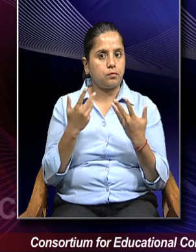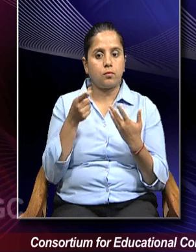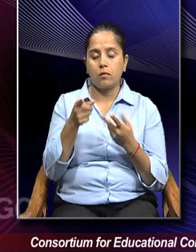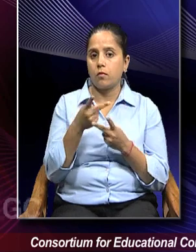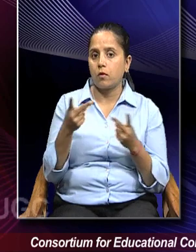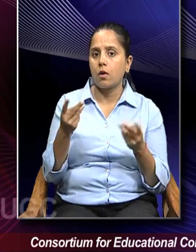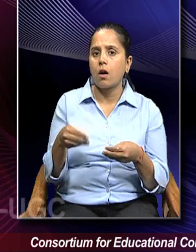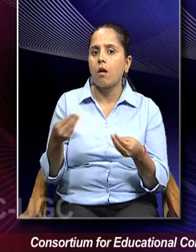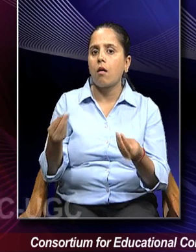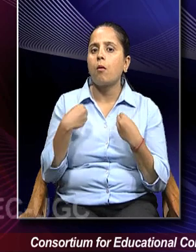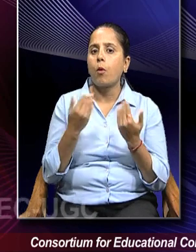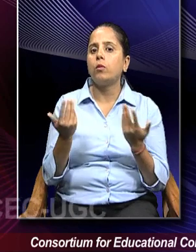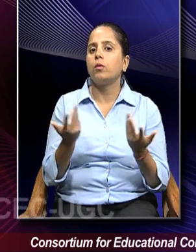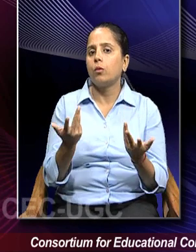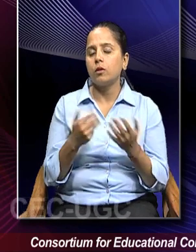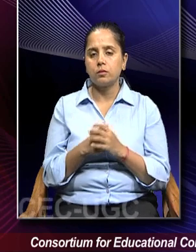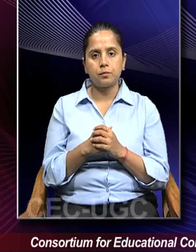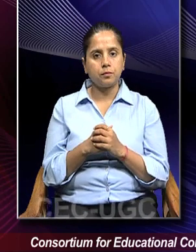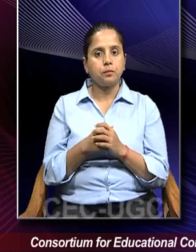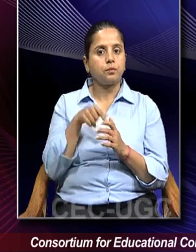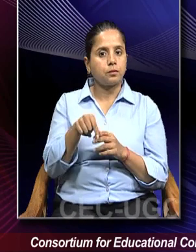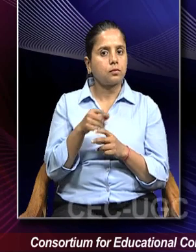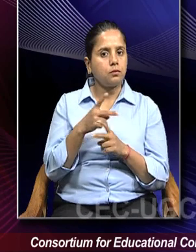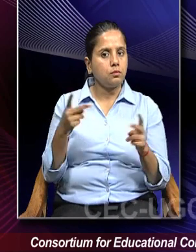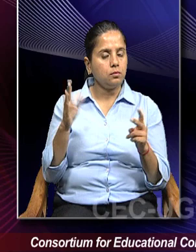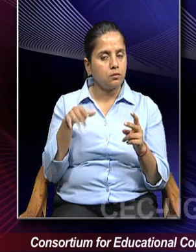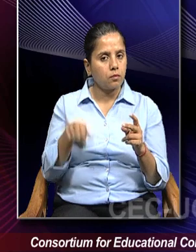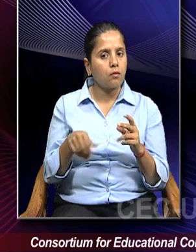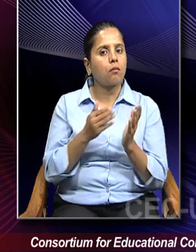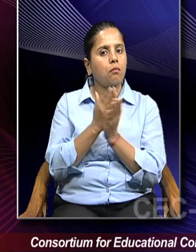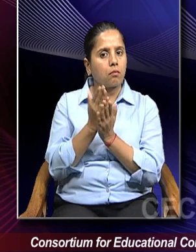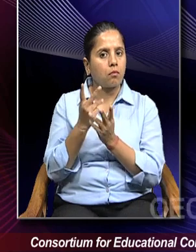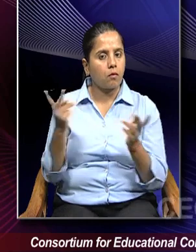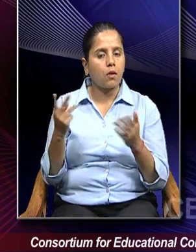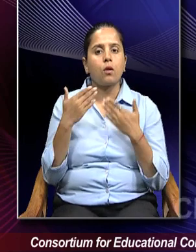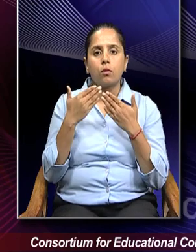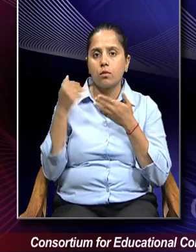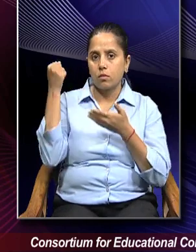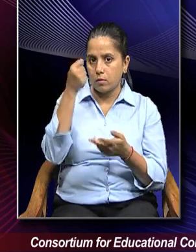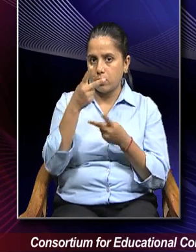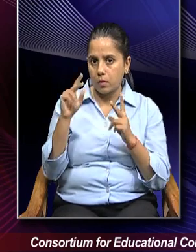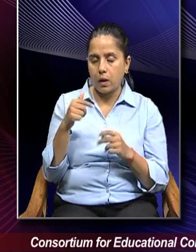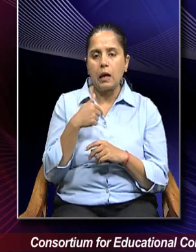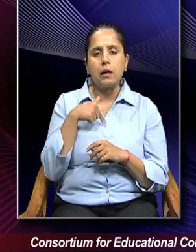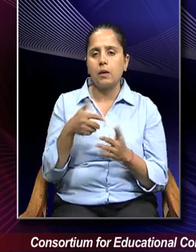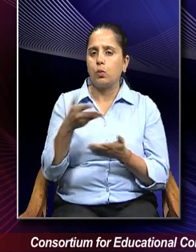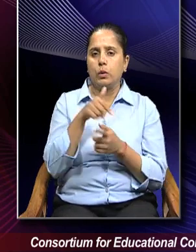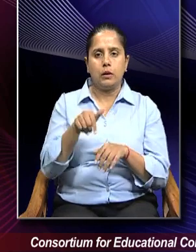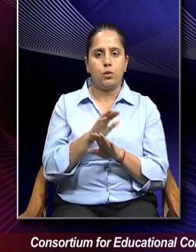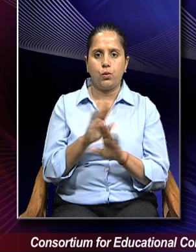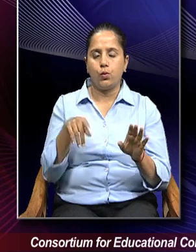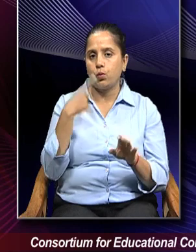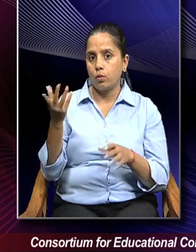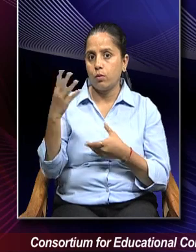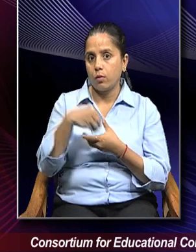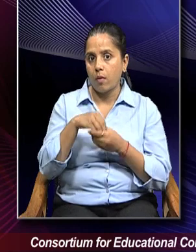has to offer us. So, there are different other scholars which I would not discuss here, who have